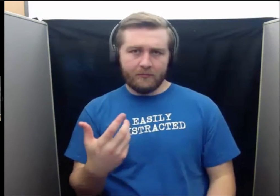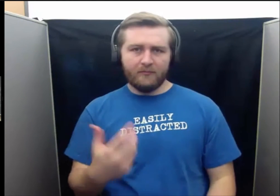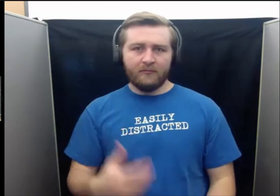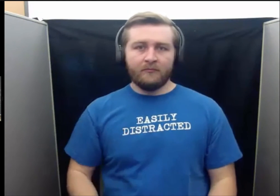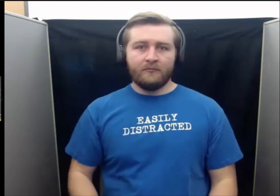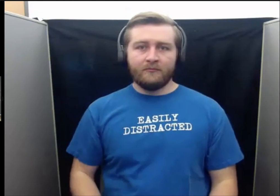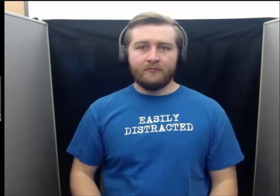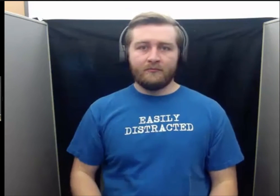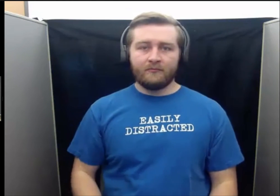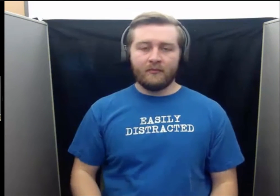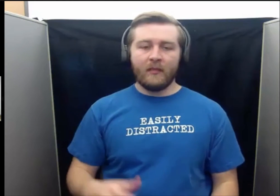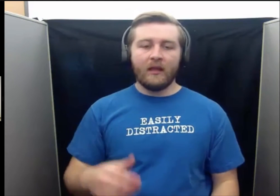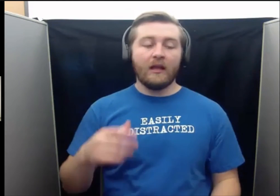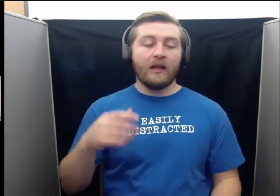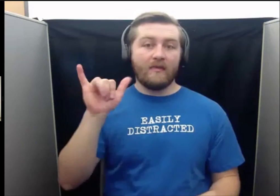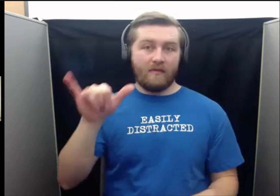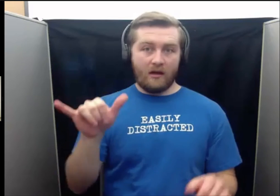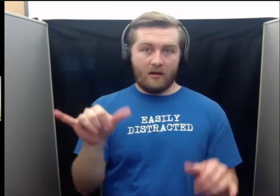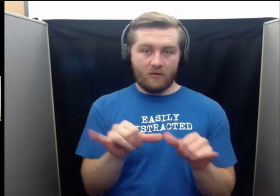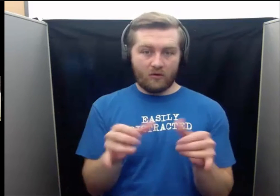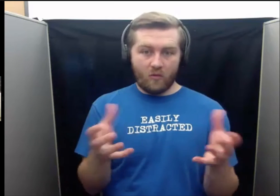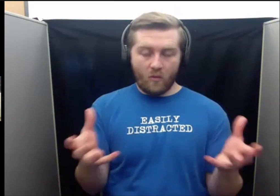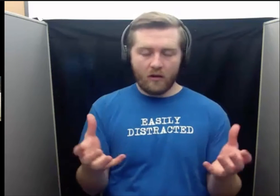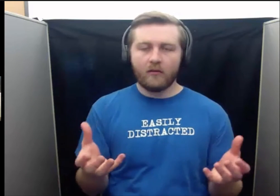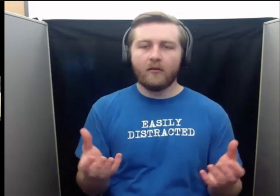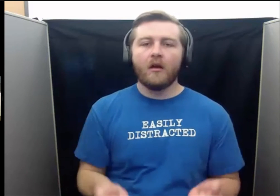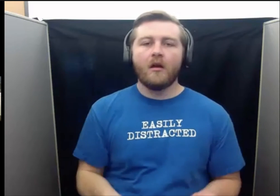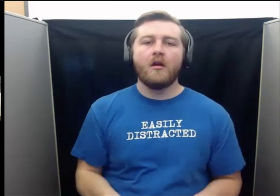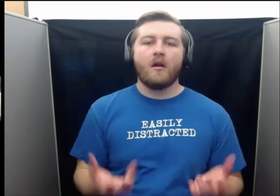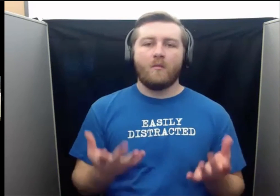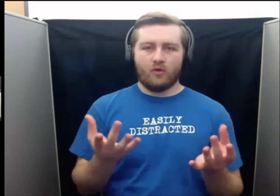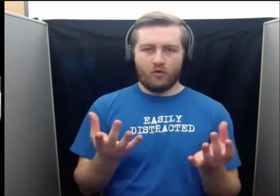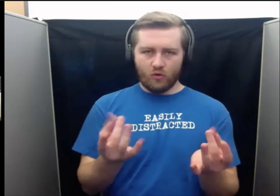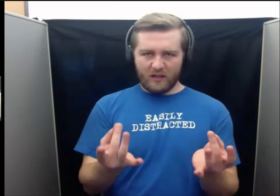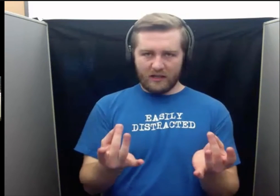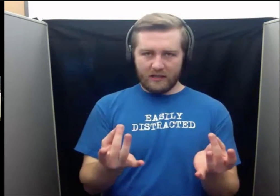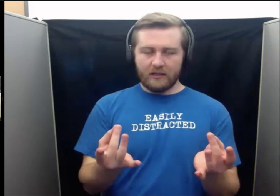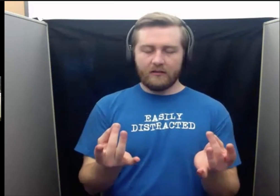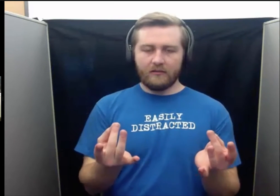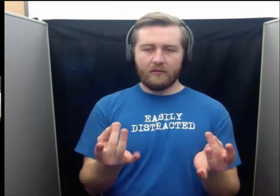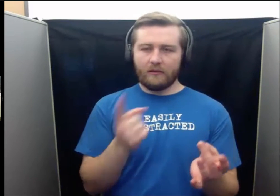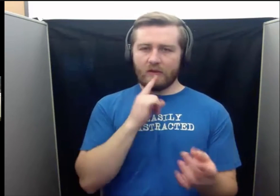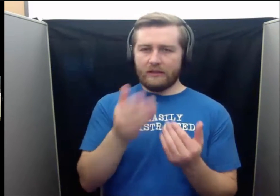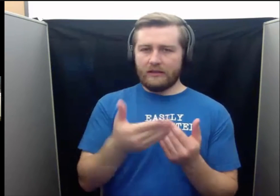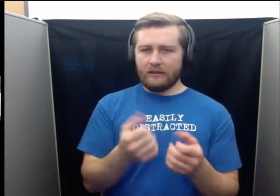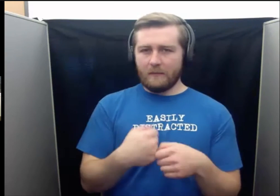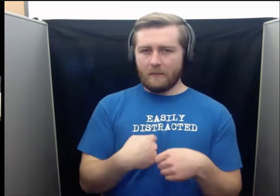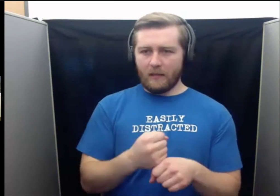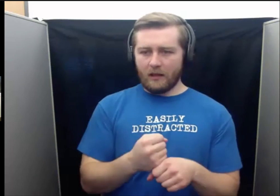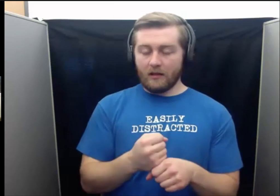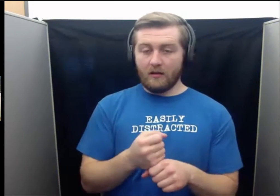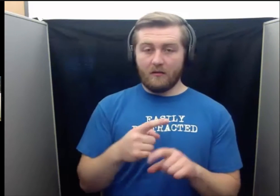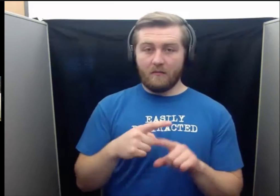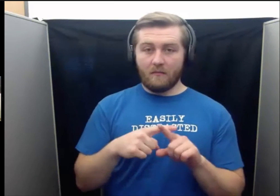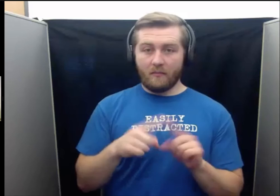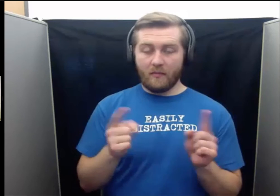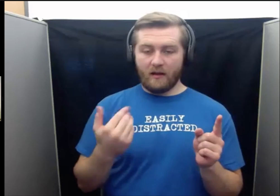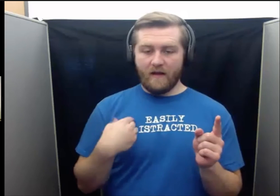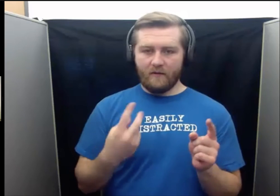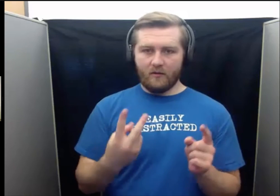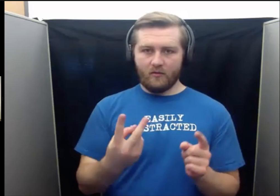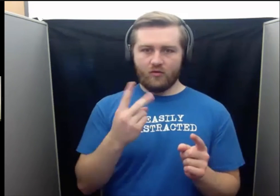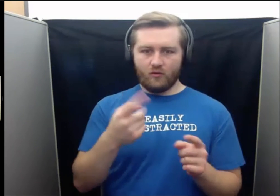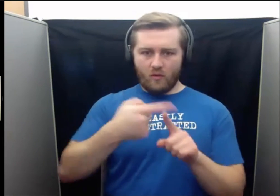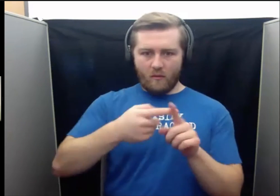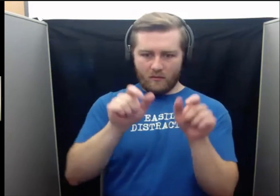wet and a dry bulb thermometer. It's not very difficult to make a wet bulb thermometer. Wrap a piece of cotton around